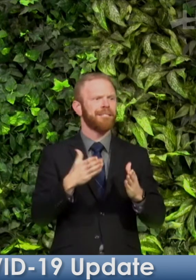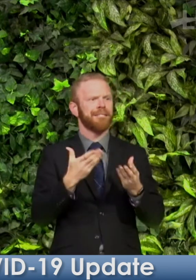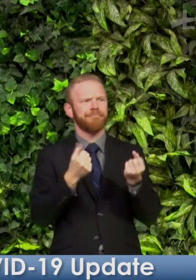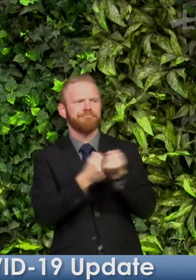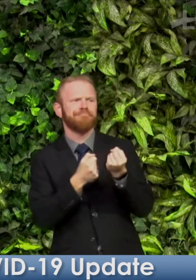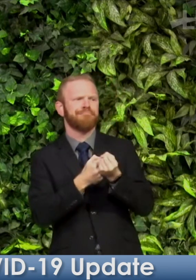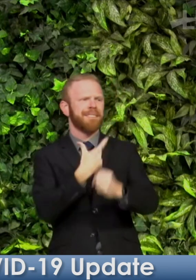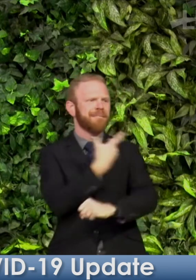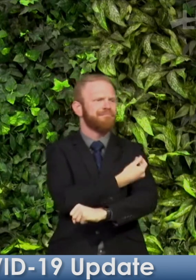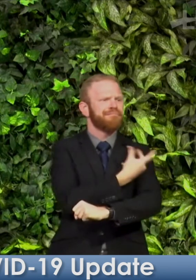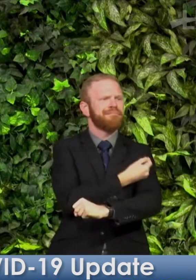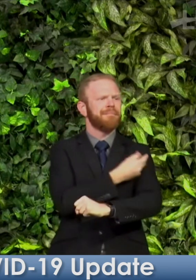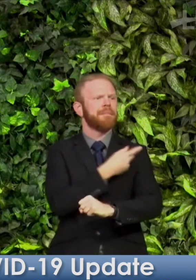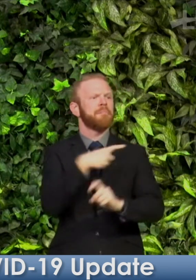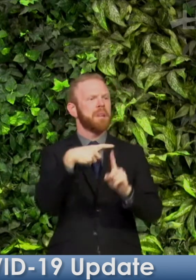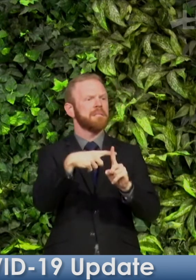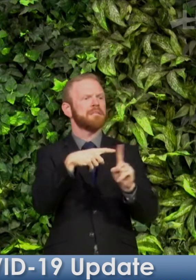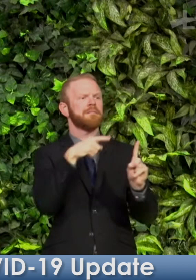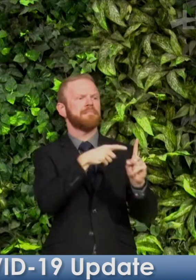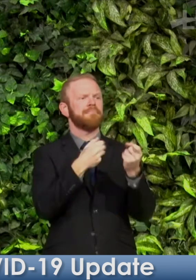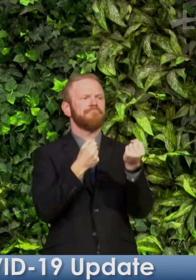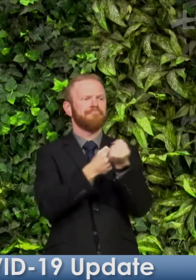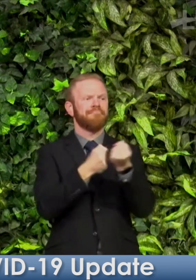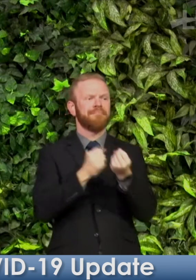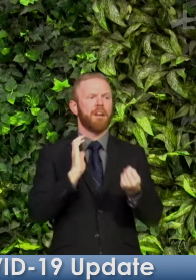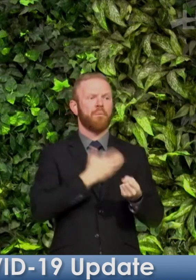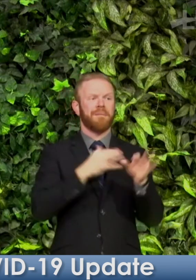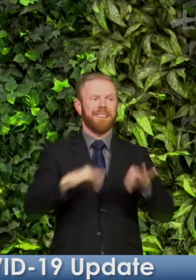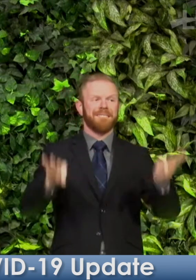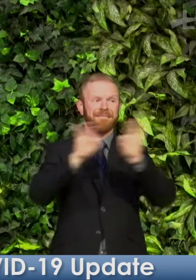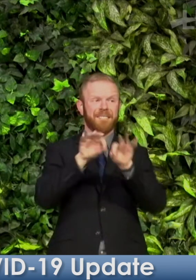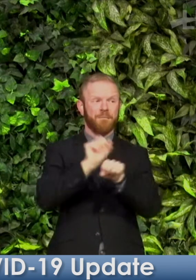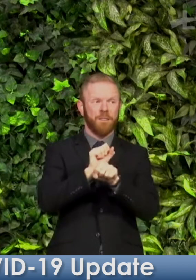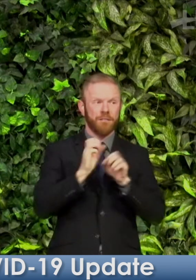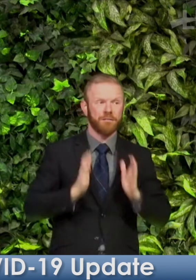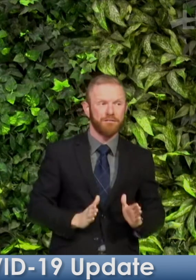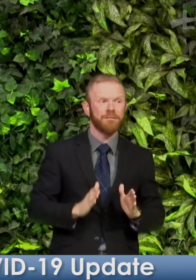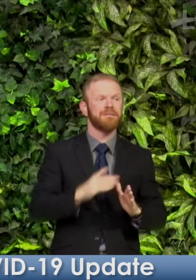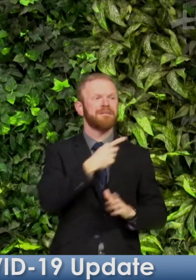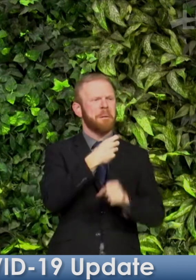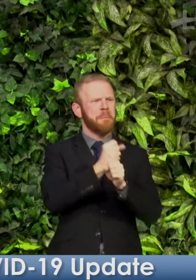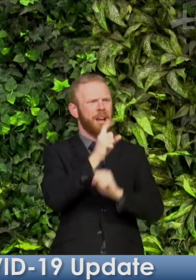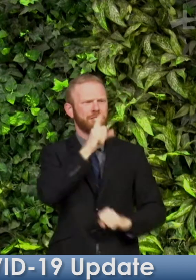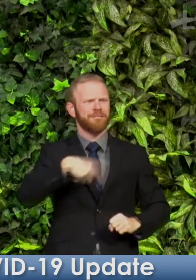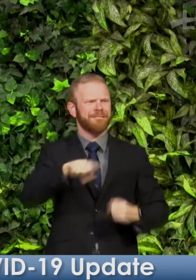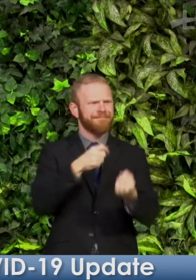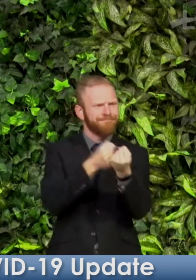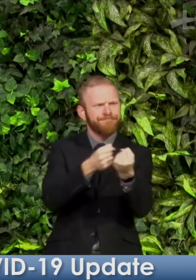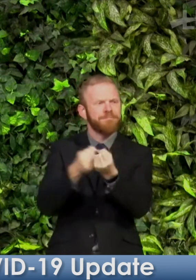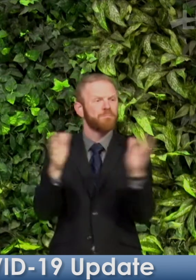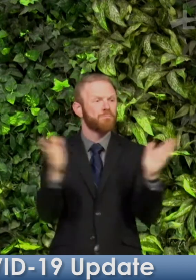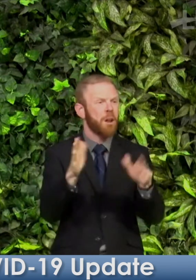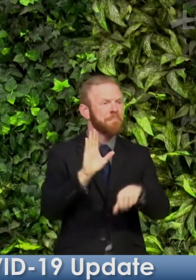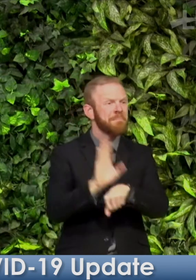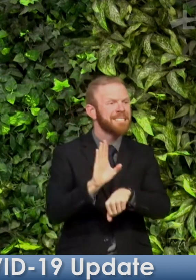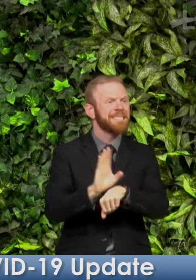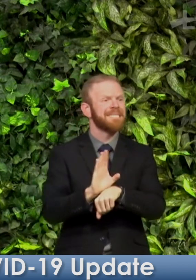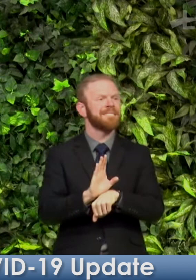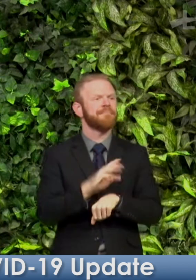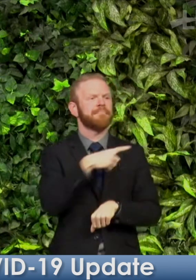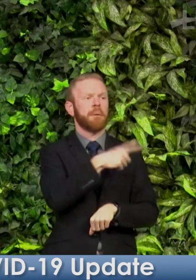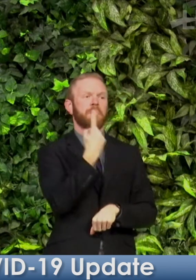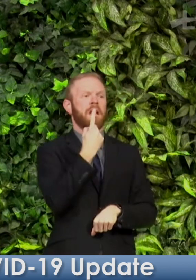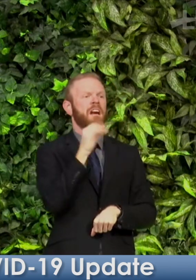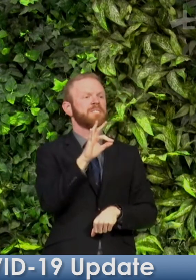essential workers and in making sure we're supporting our small businesses. She's been one of the leaders, getting now $2+ billion